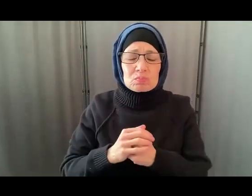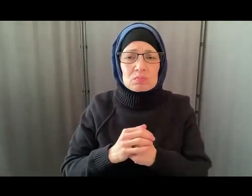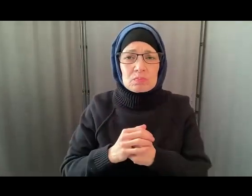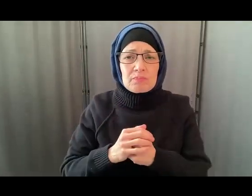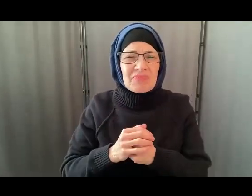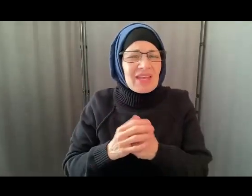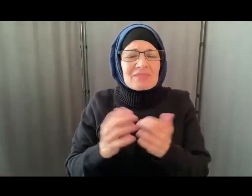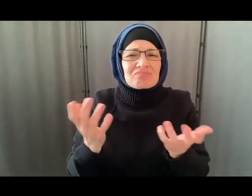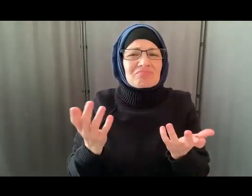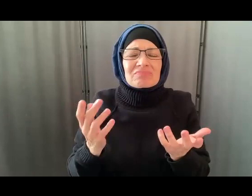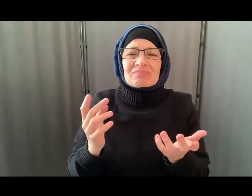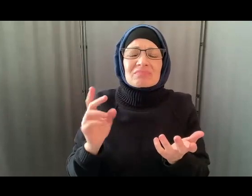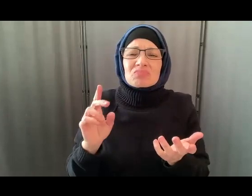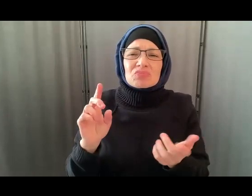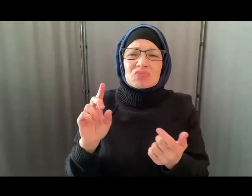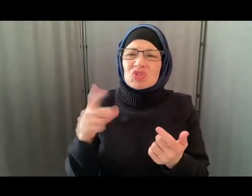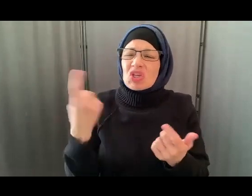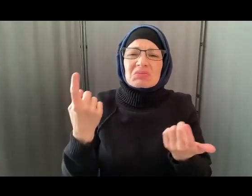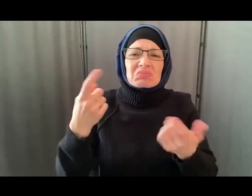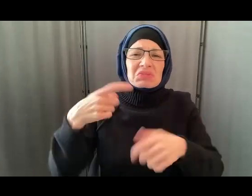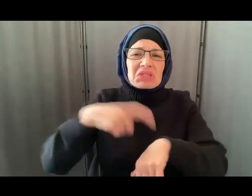It's just time wasted.